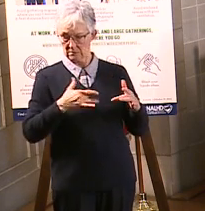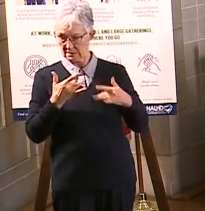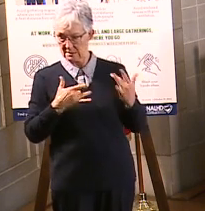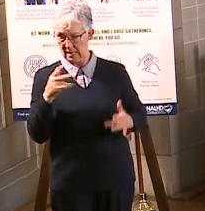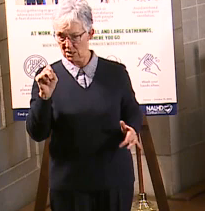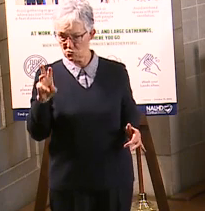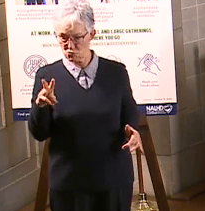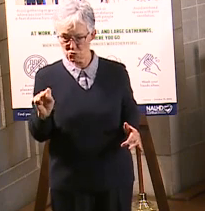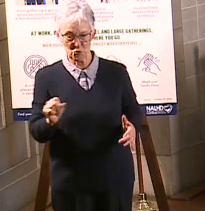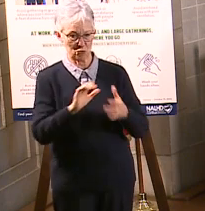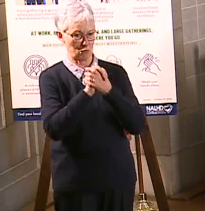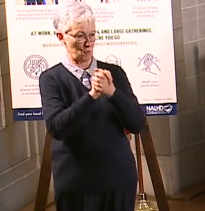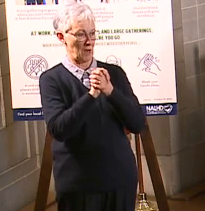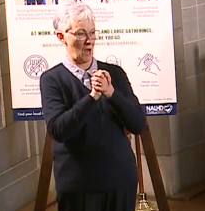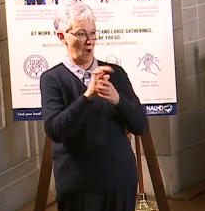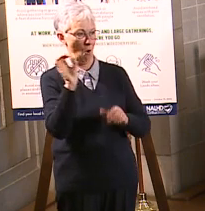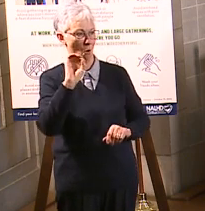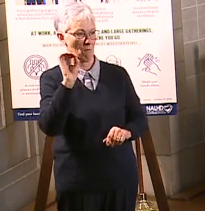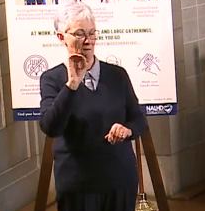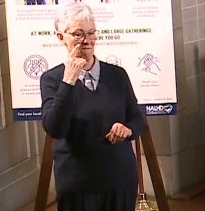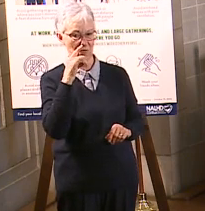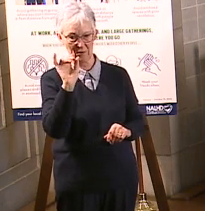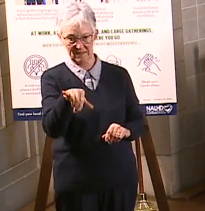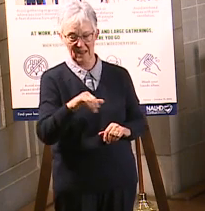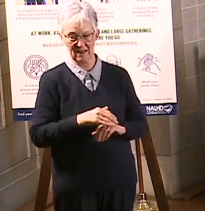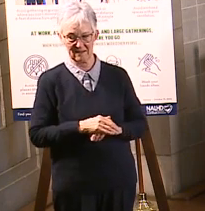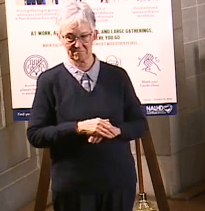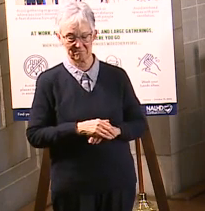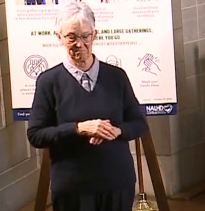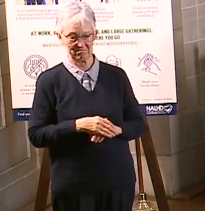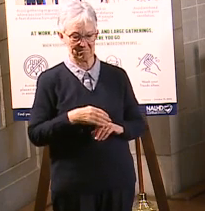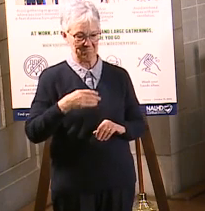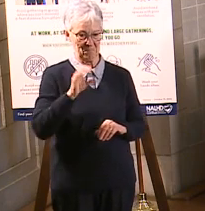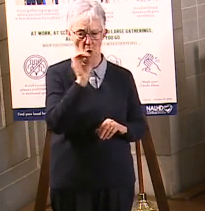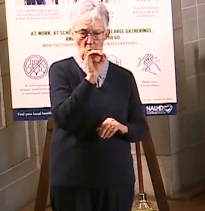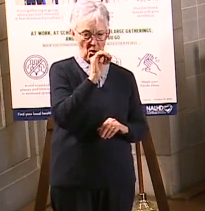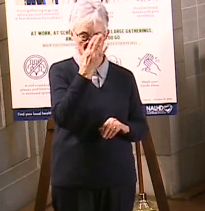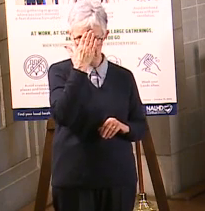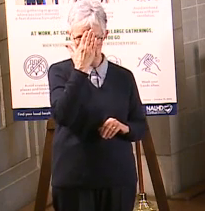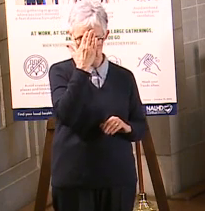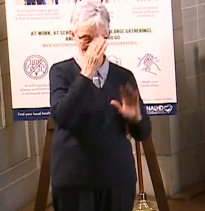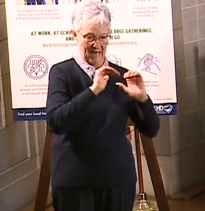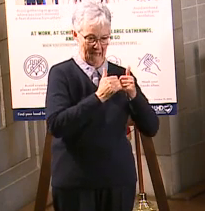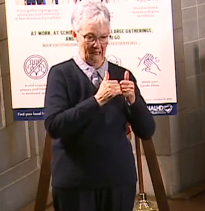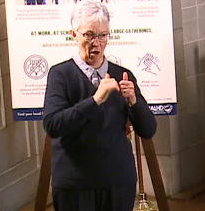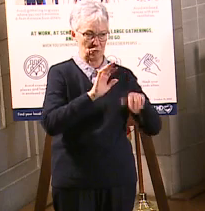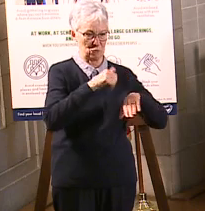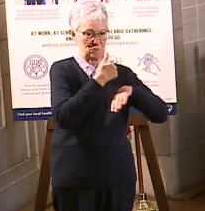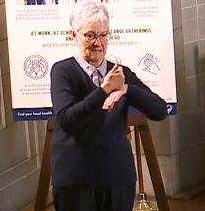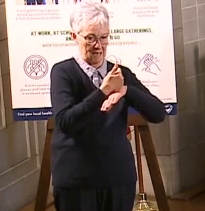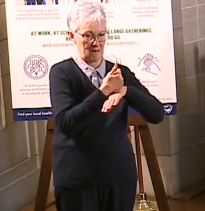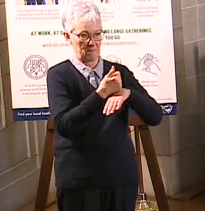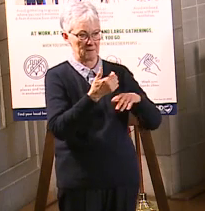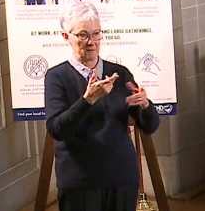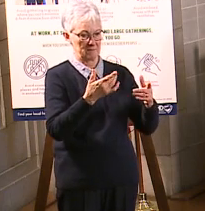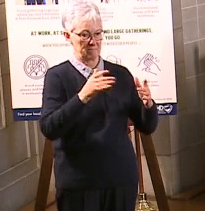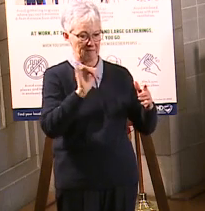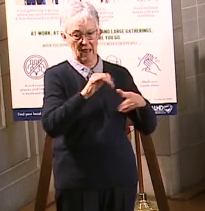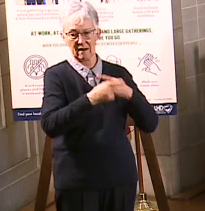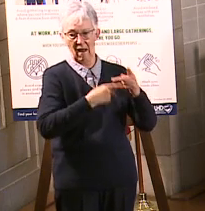So congratulations to Omaha. Obviously, we've got great experience in hosting these types of events. I know it's going to be very successful. And